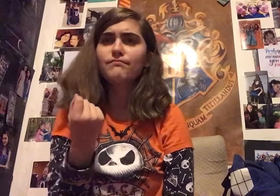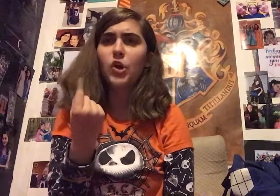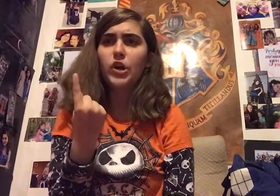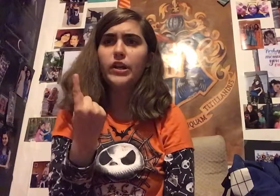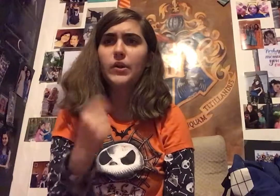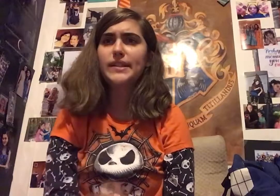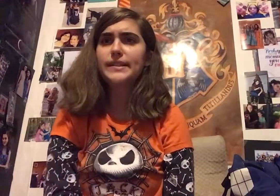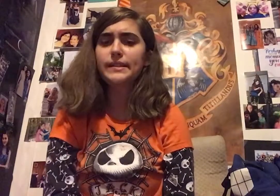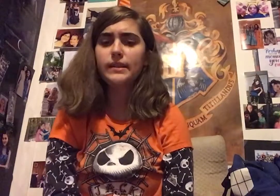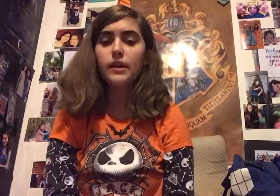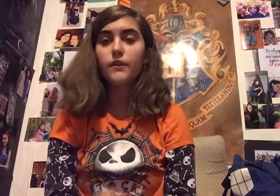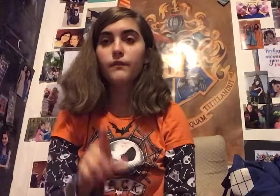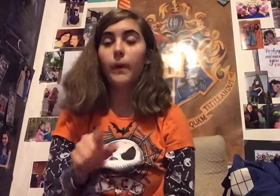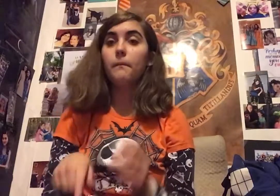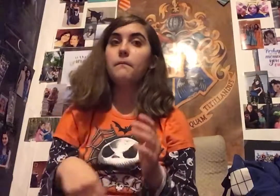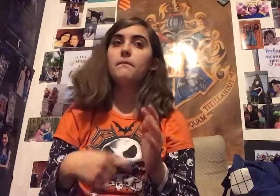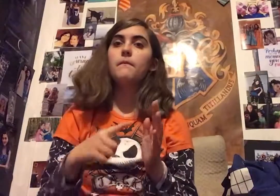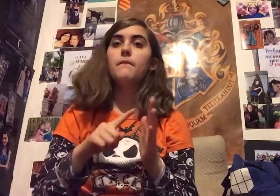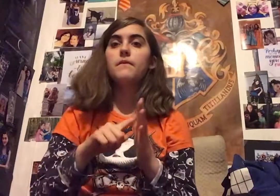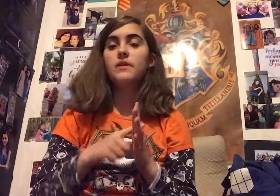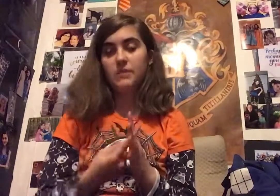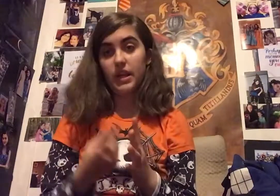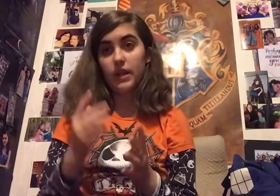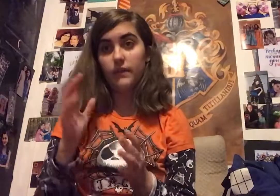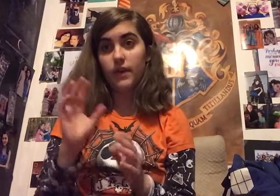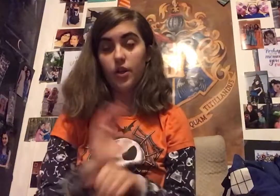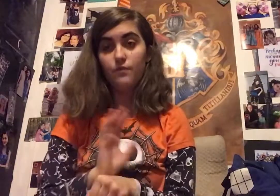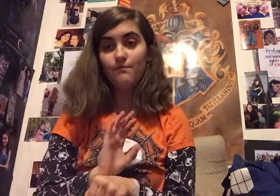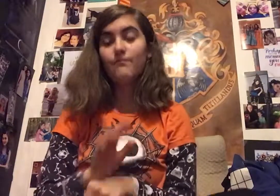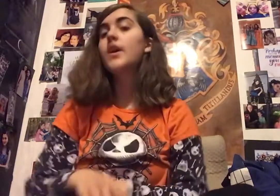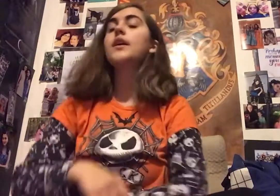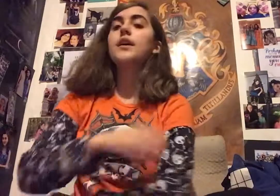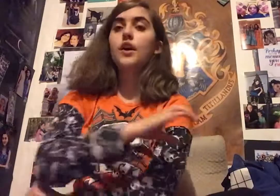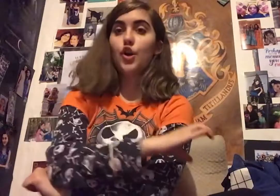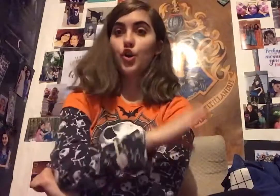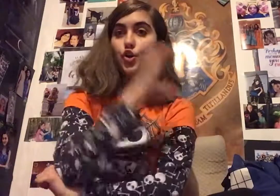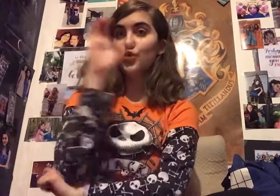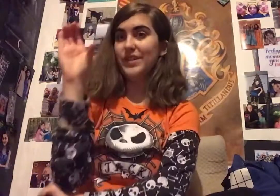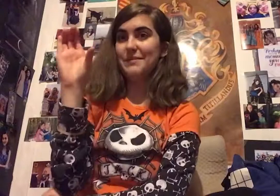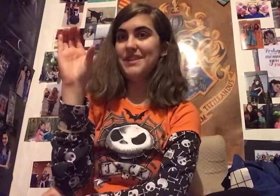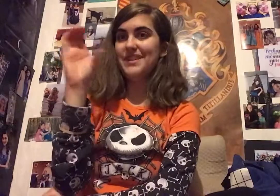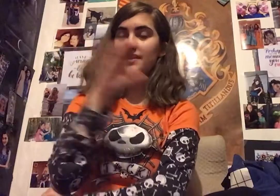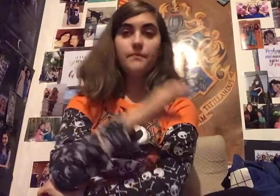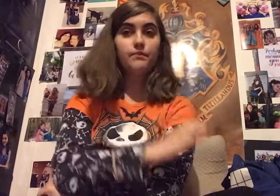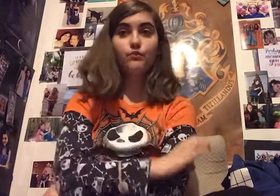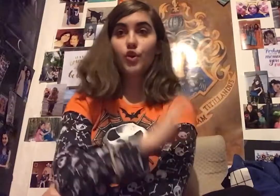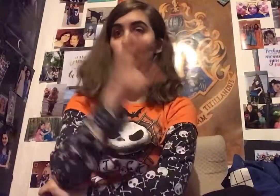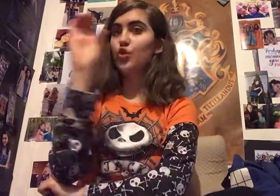already noticed from the beginning of the video, Christmas.